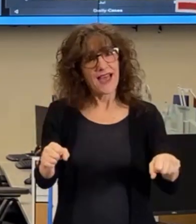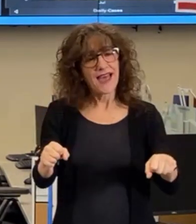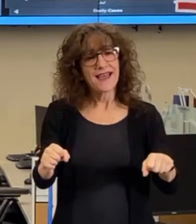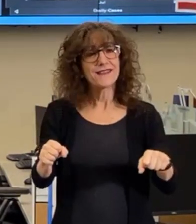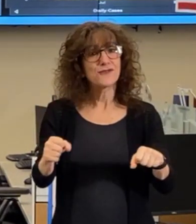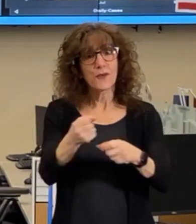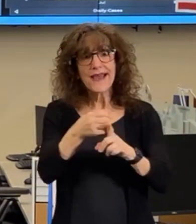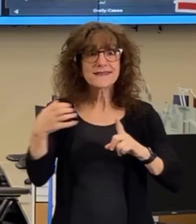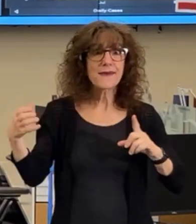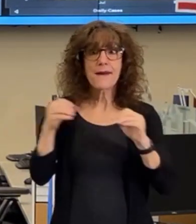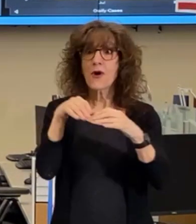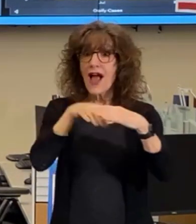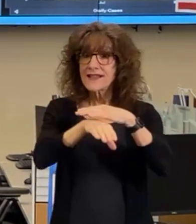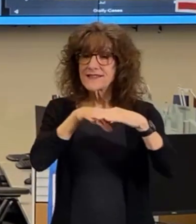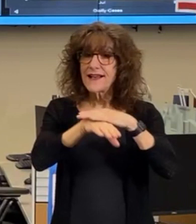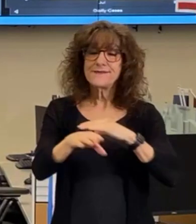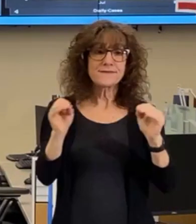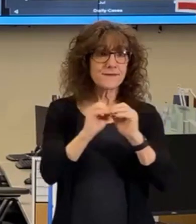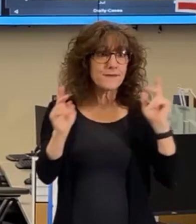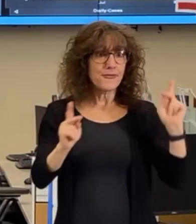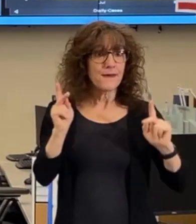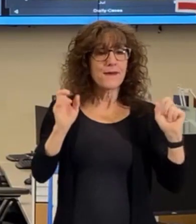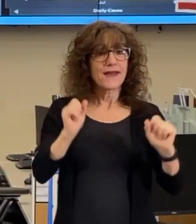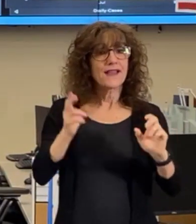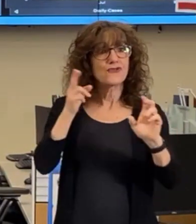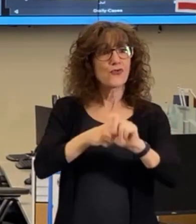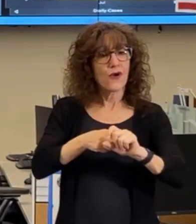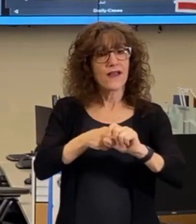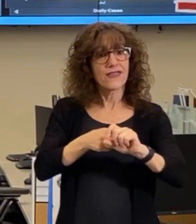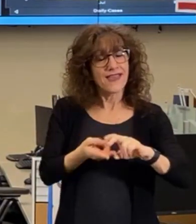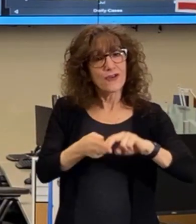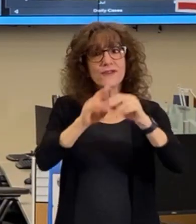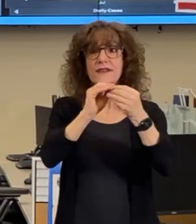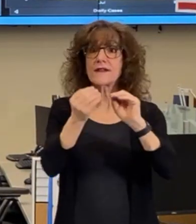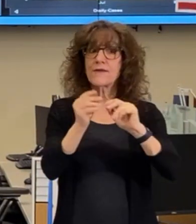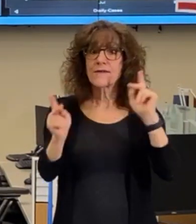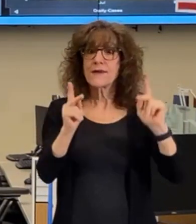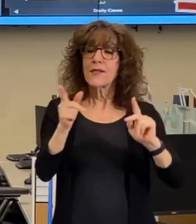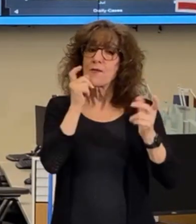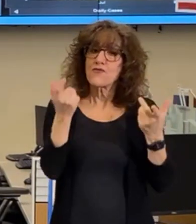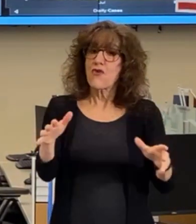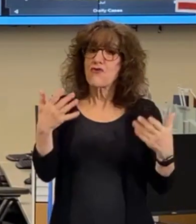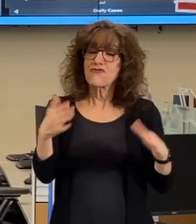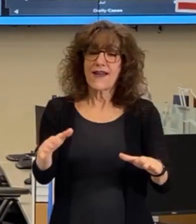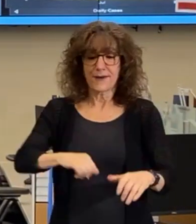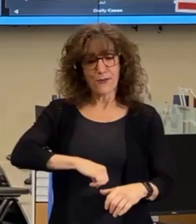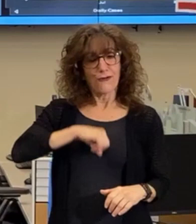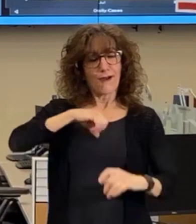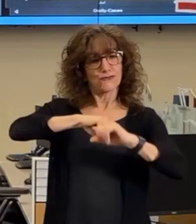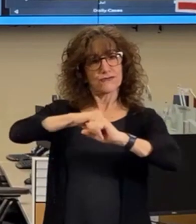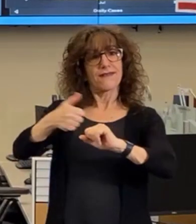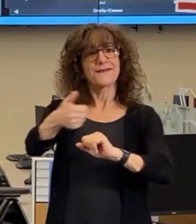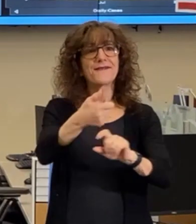further expand access so more Prince Georgians can join the growing numbers of those residents that have already been proud to be protected